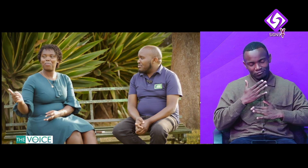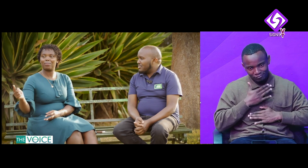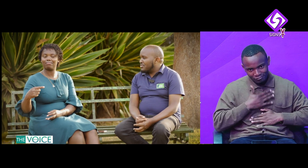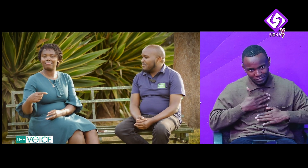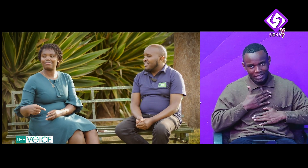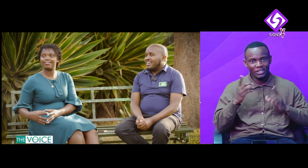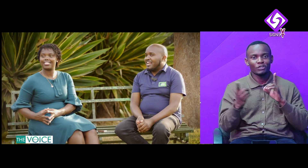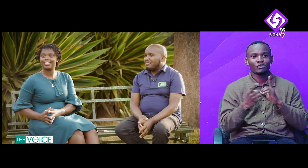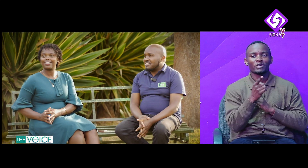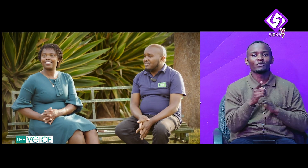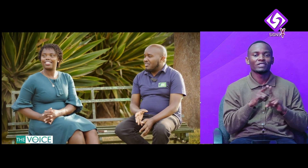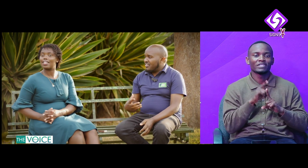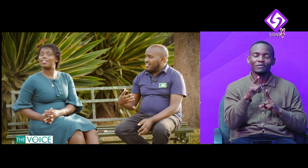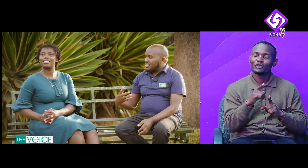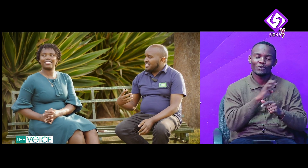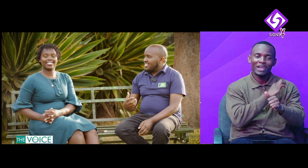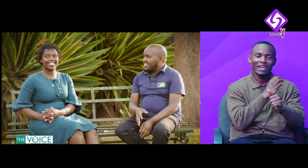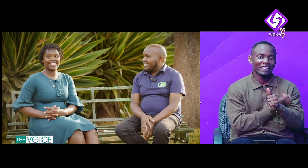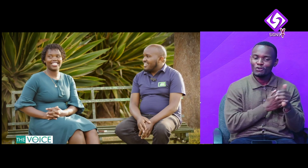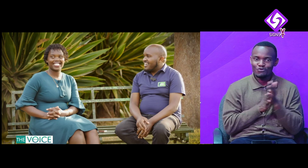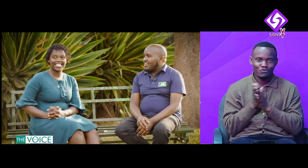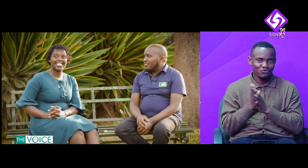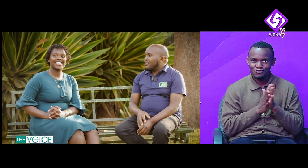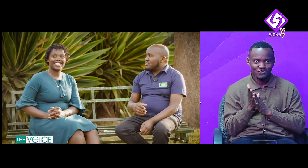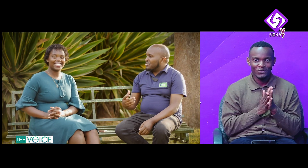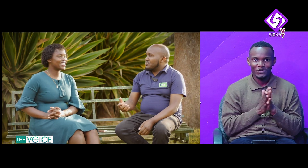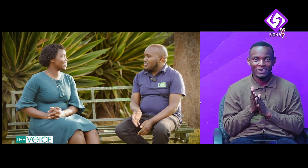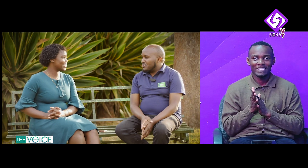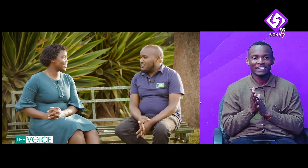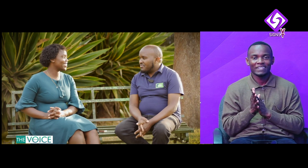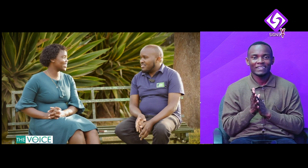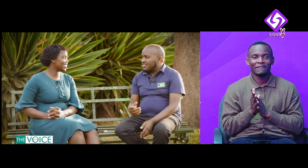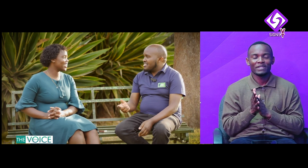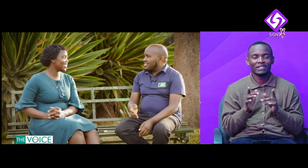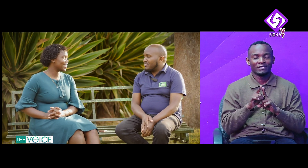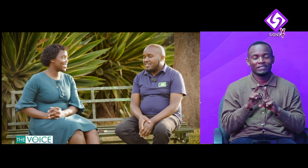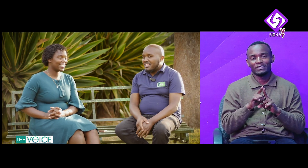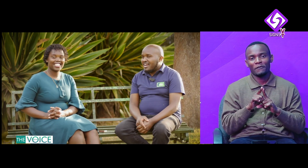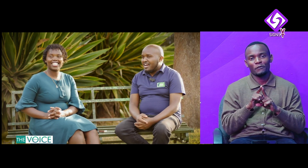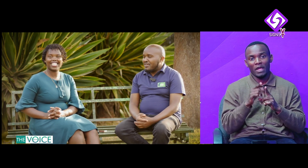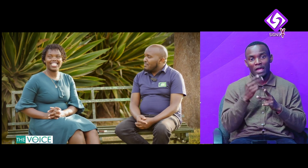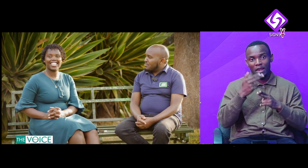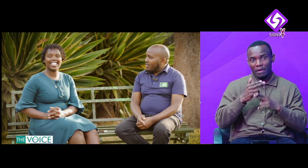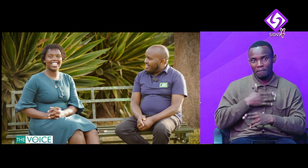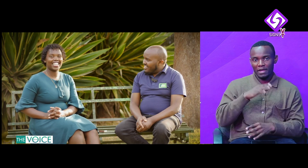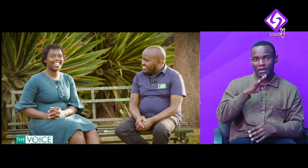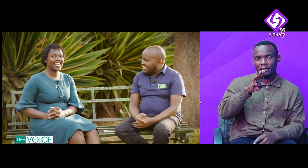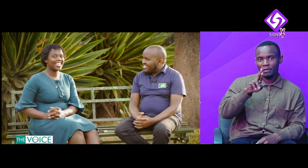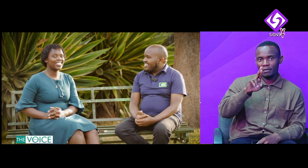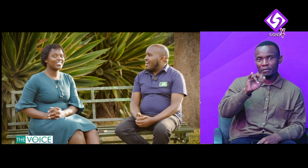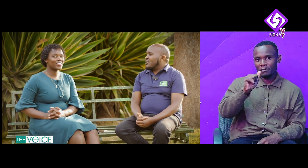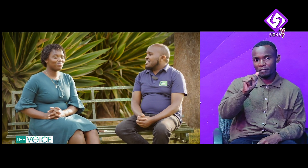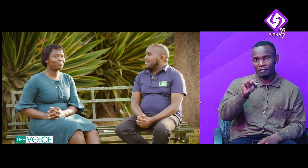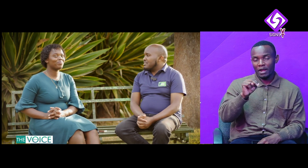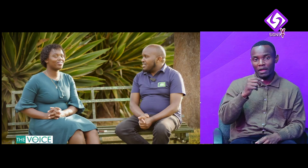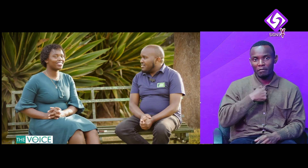pleasure to meet you. And I must say you're very energetic. And I look forward to this interview. My name is Brian.